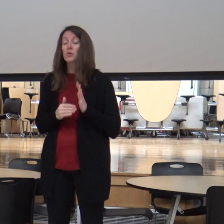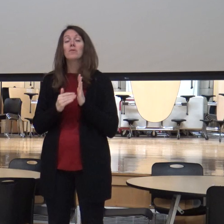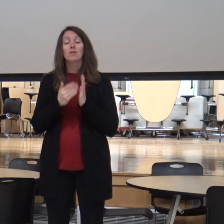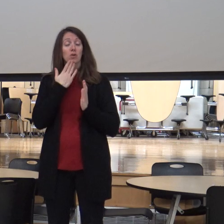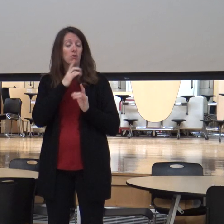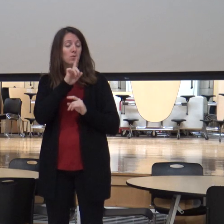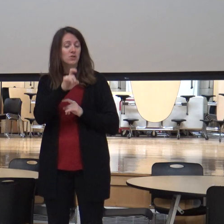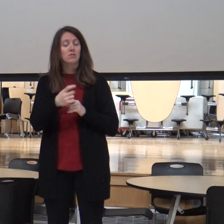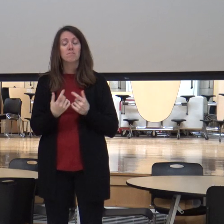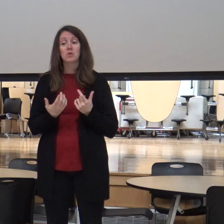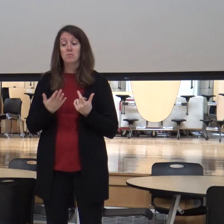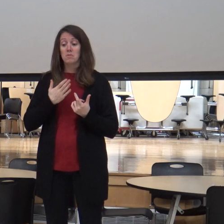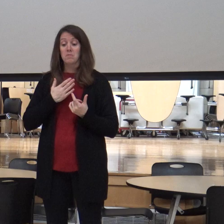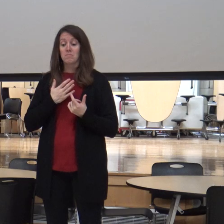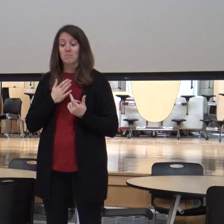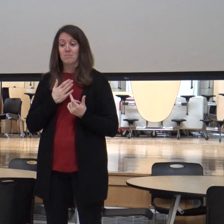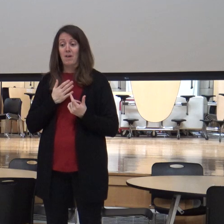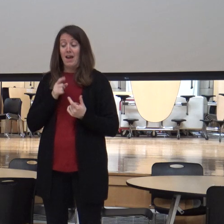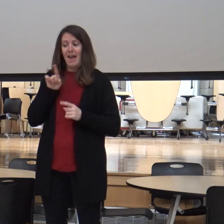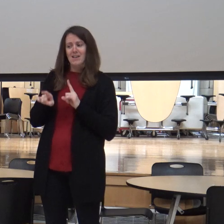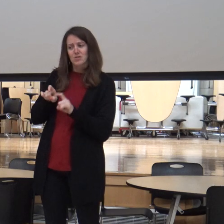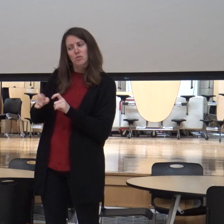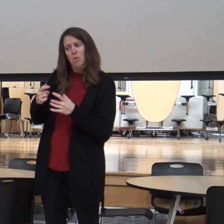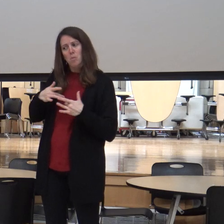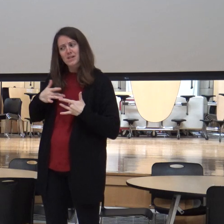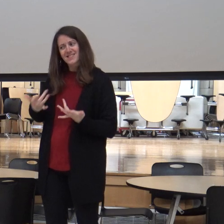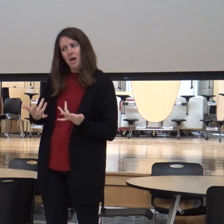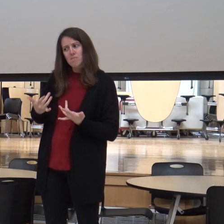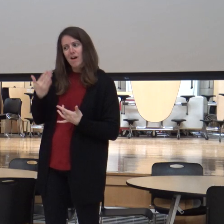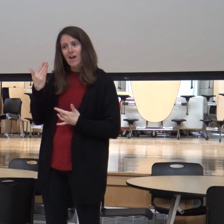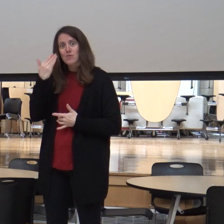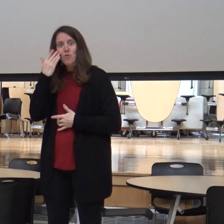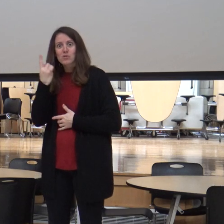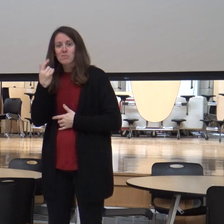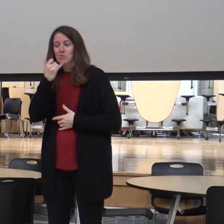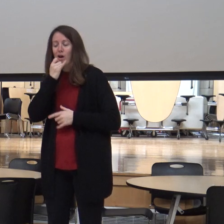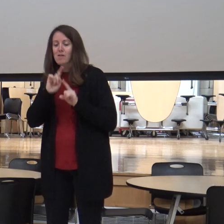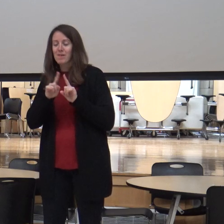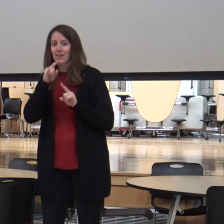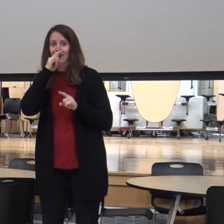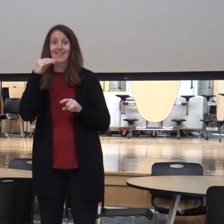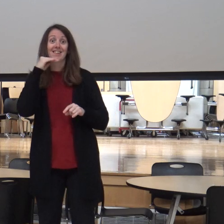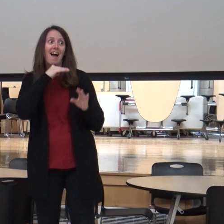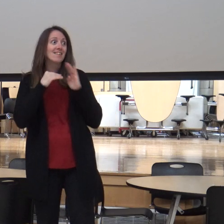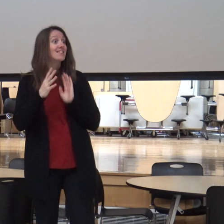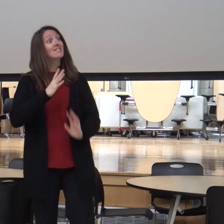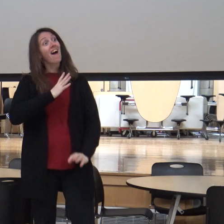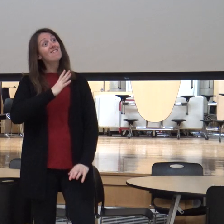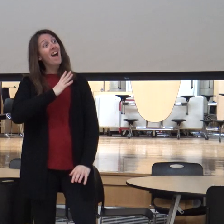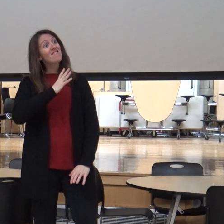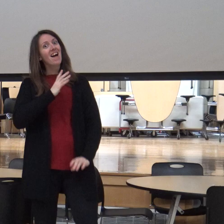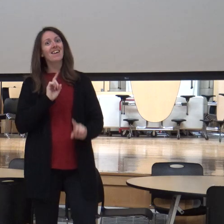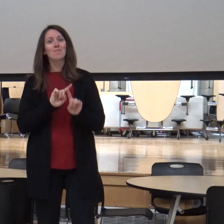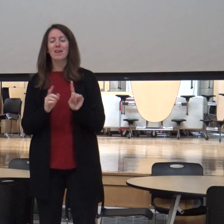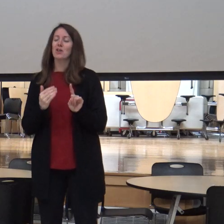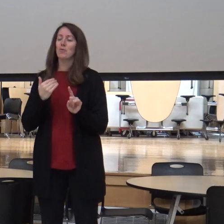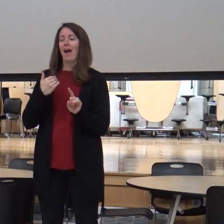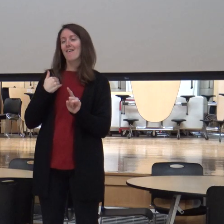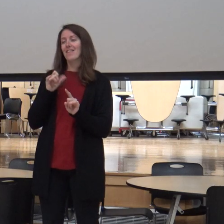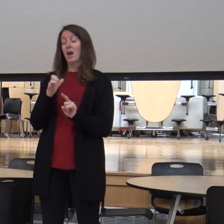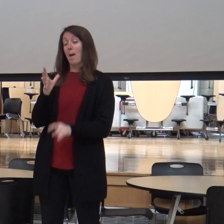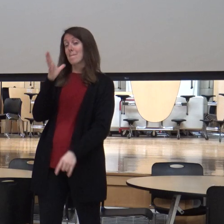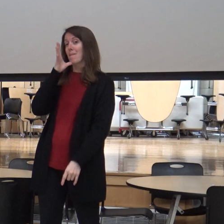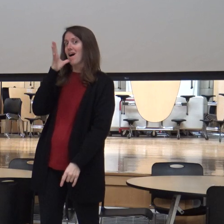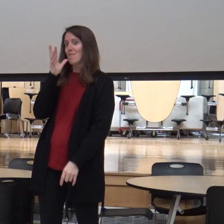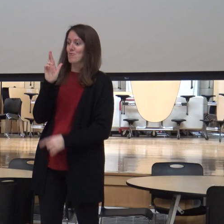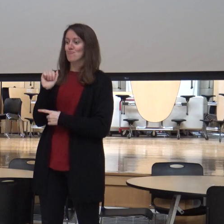you've asked them how they're doing, and they're lying, and they're saying, I'm fine, but everything's fine. And yet you can kind of tell, you've got that mom radar, that special mom